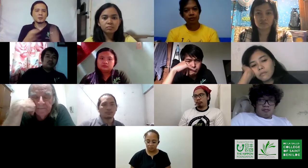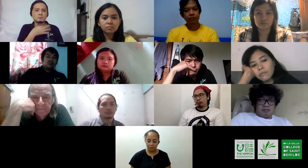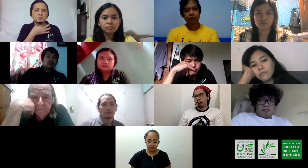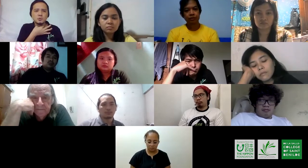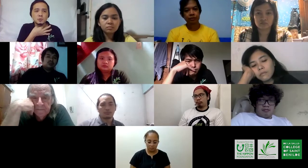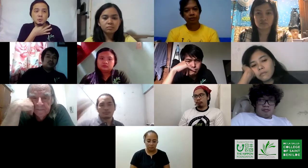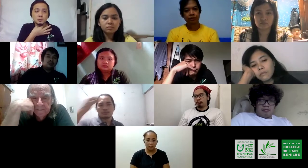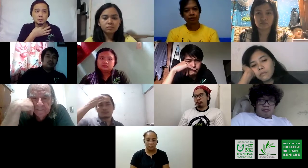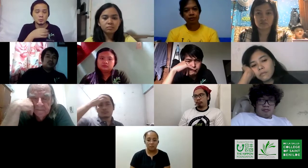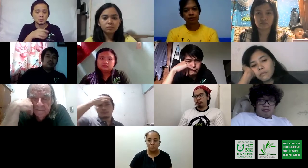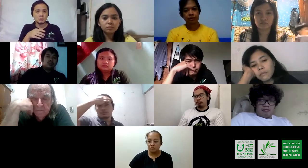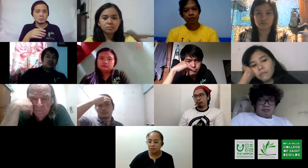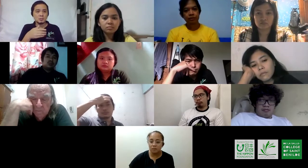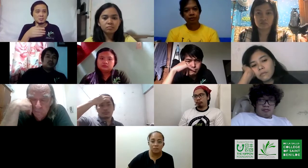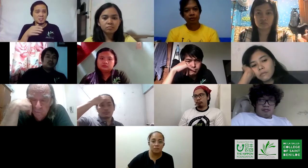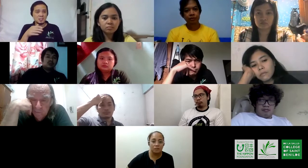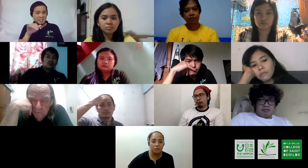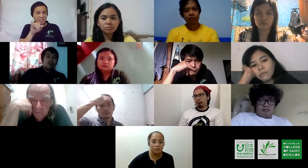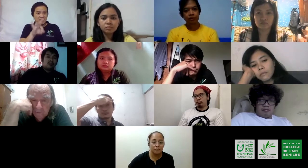taught?